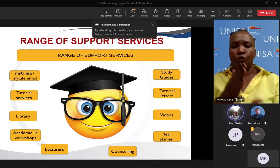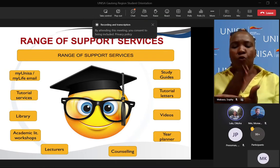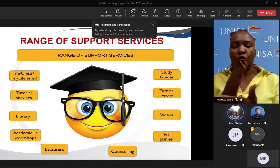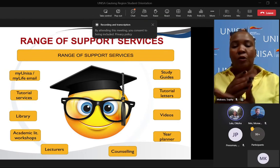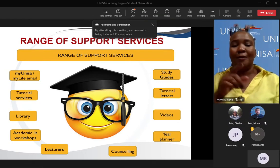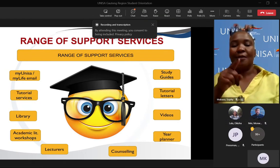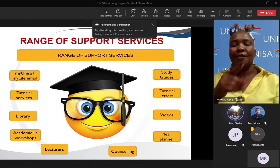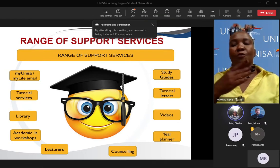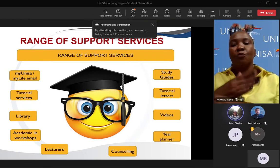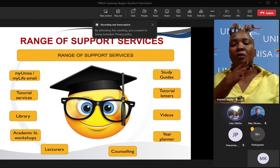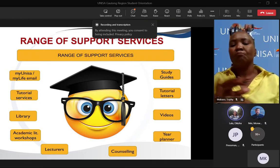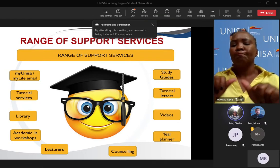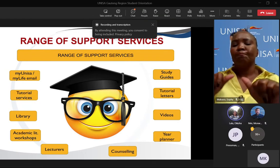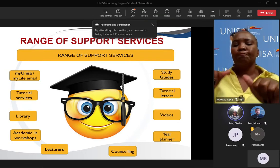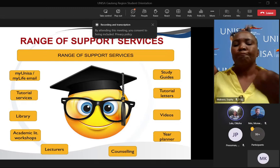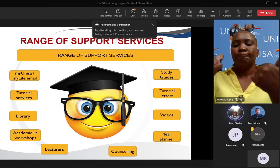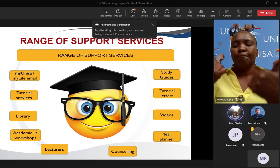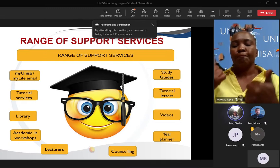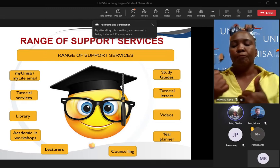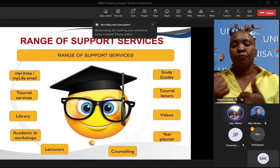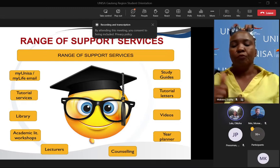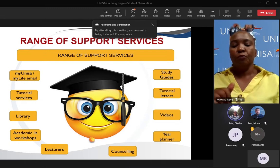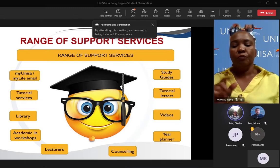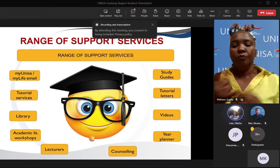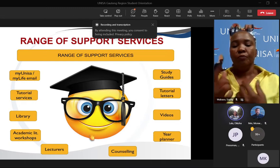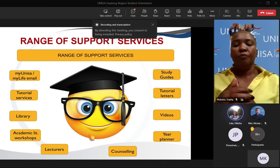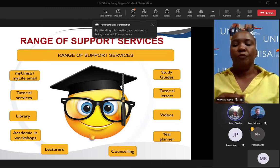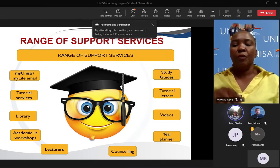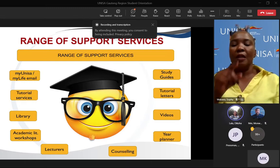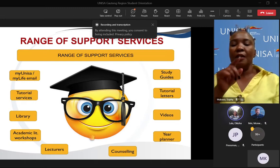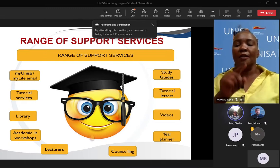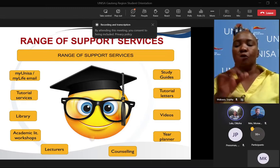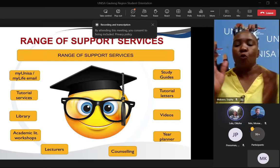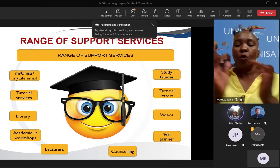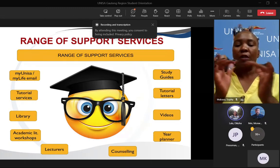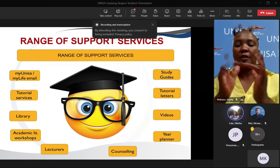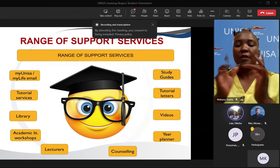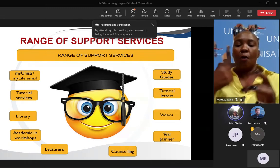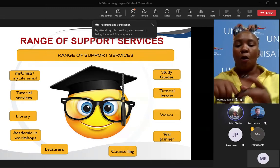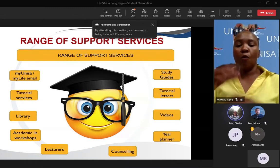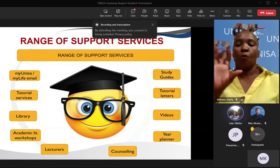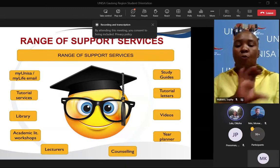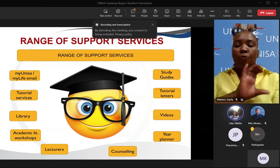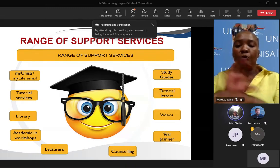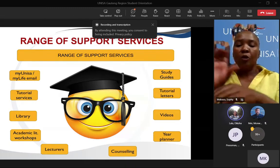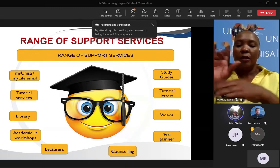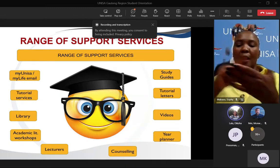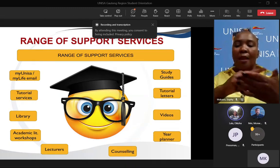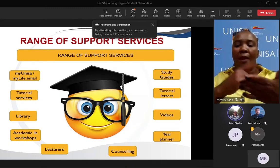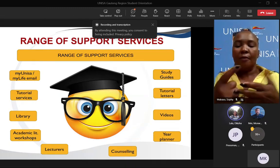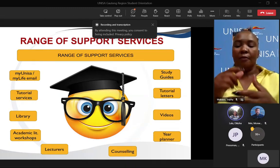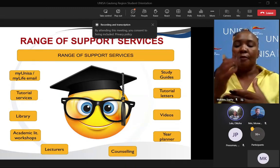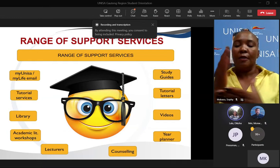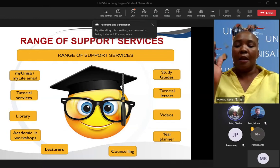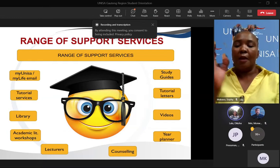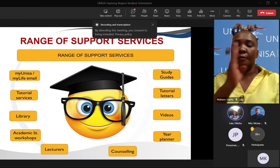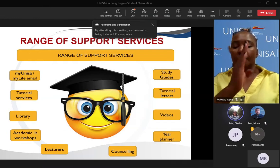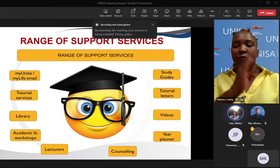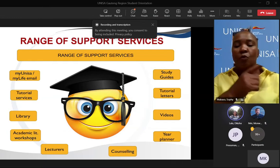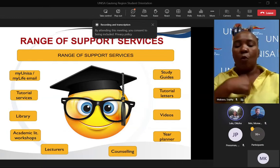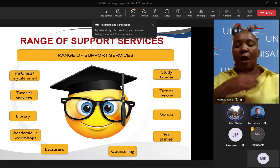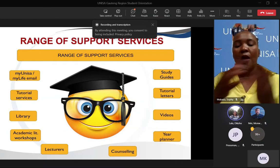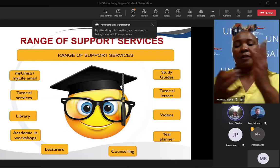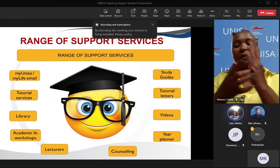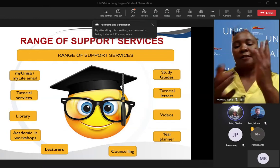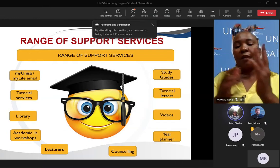are functioning and working if you have any problems with them please contact our computer labs so that our digital learner advice learning